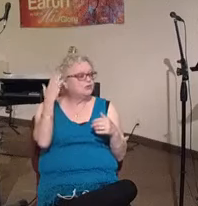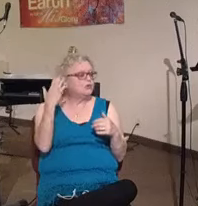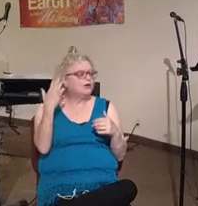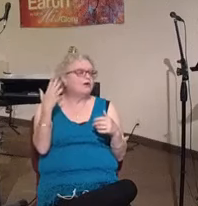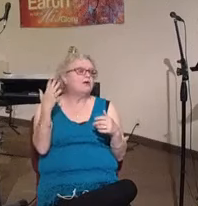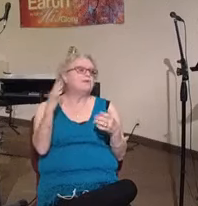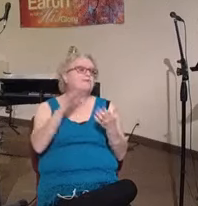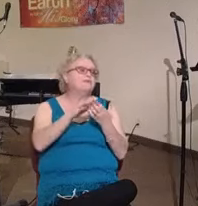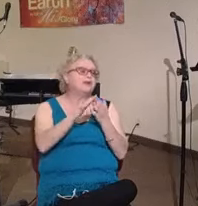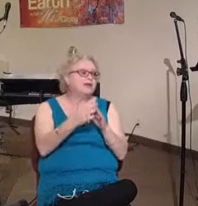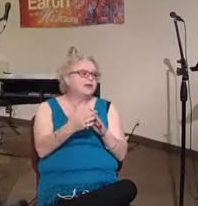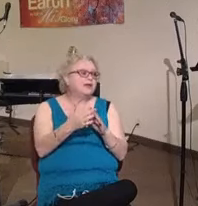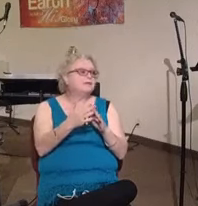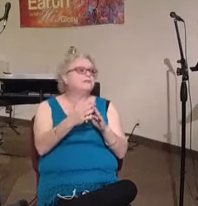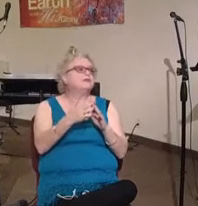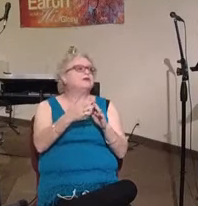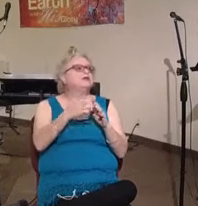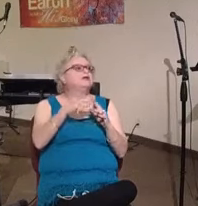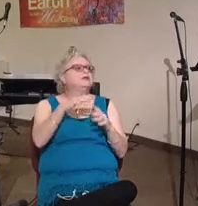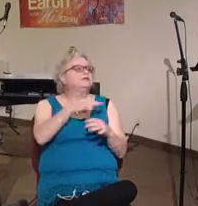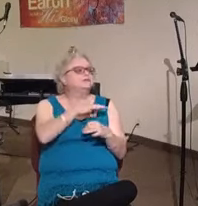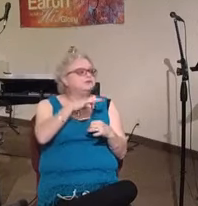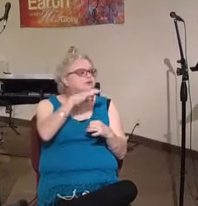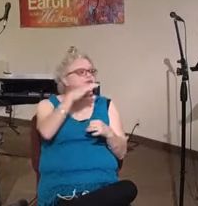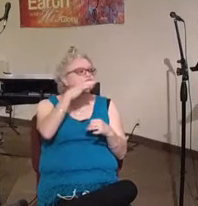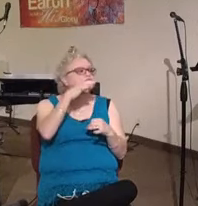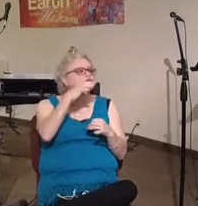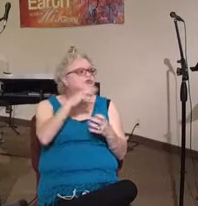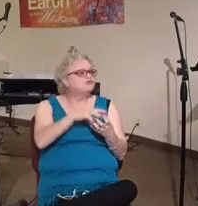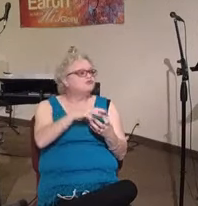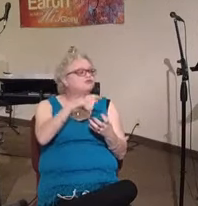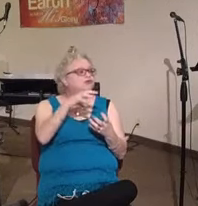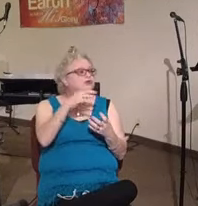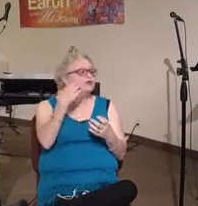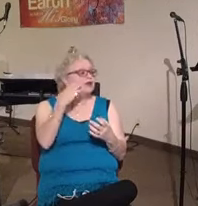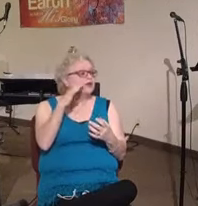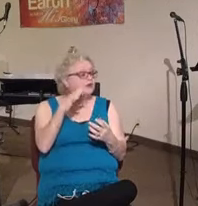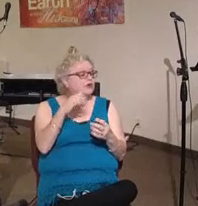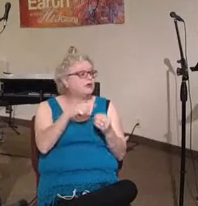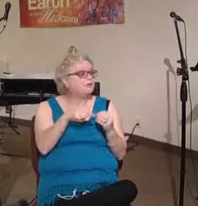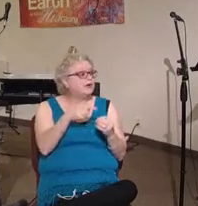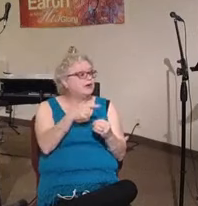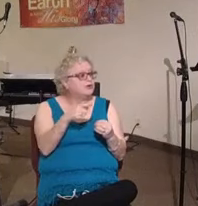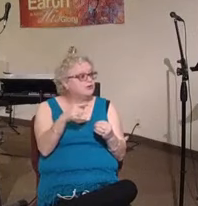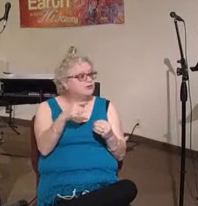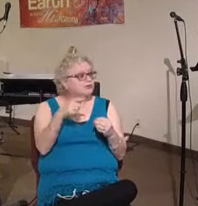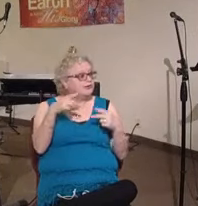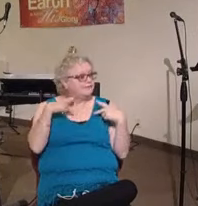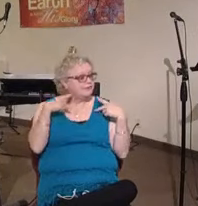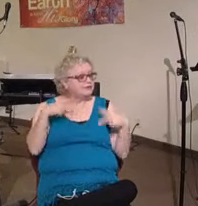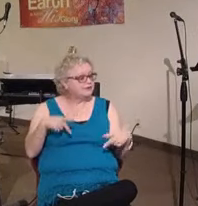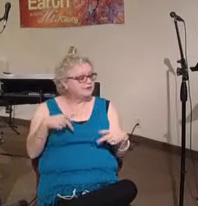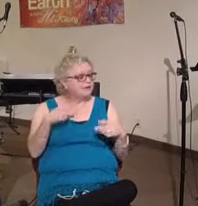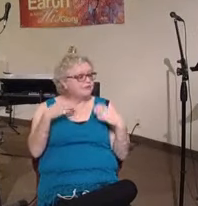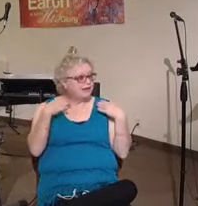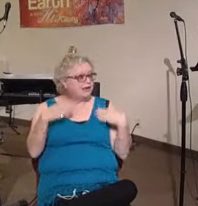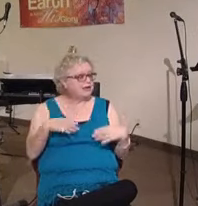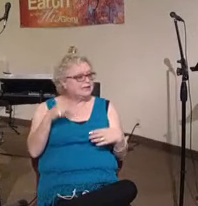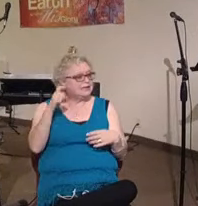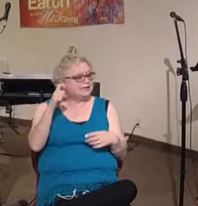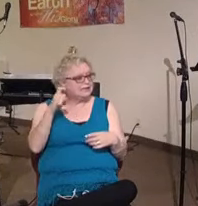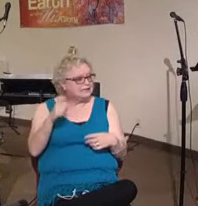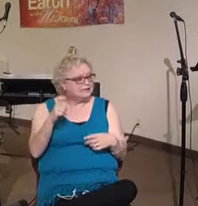enriched and encouraged today. And I don't know about you, but the physical body needs fuel too. And we have